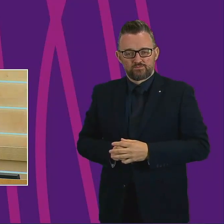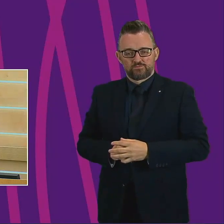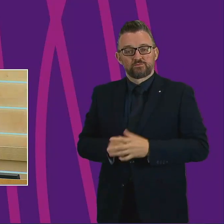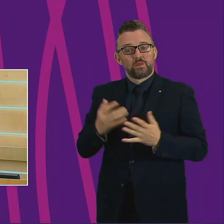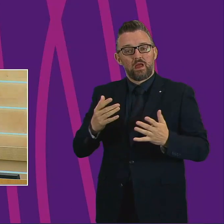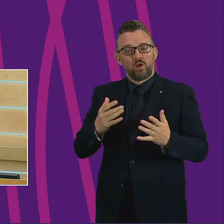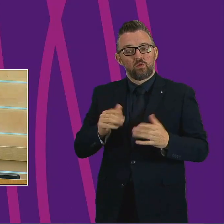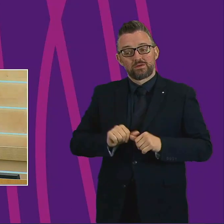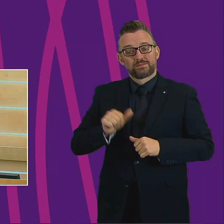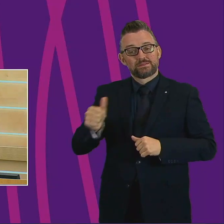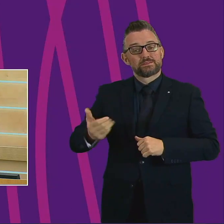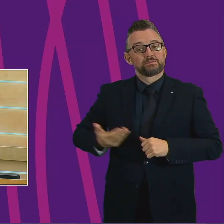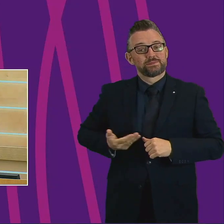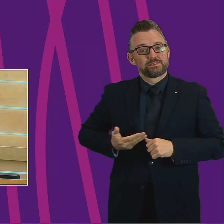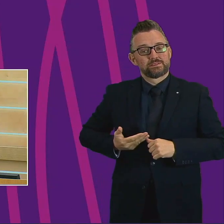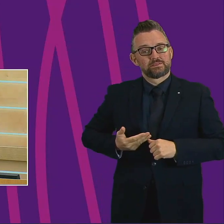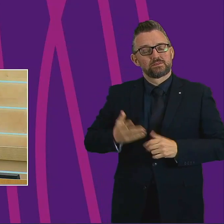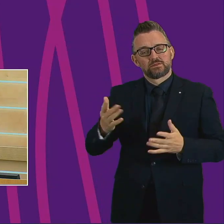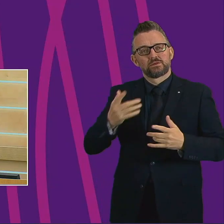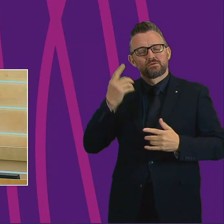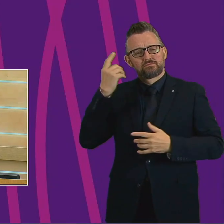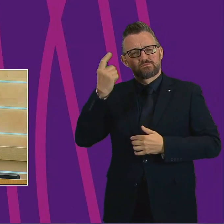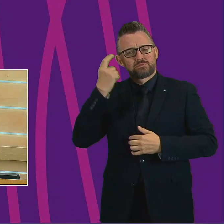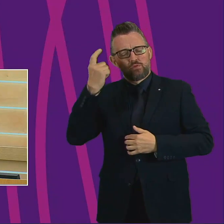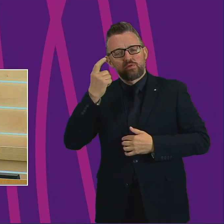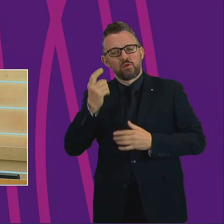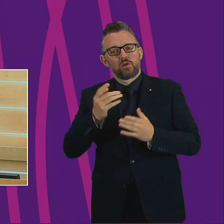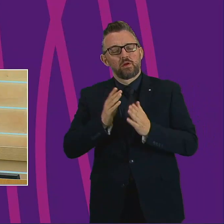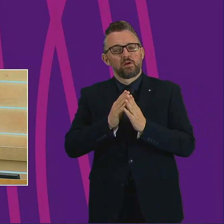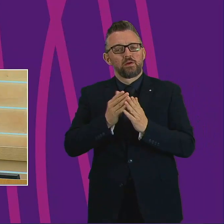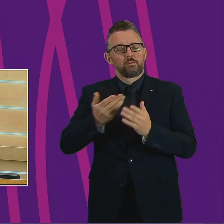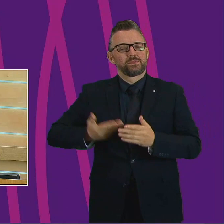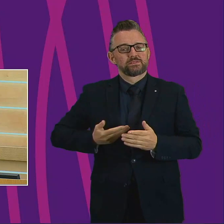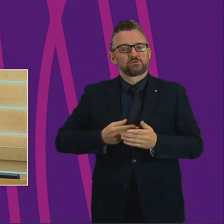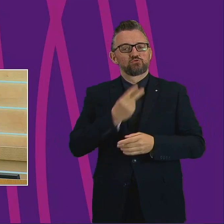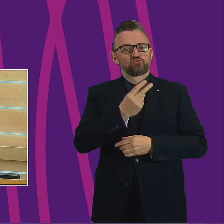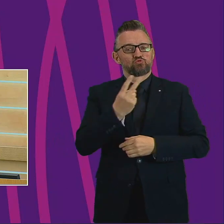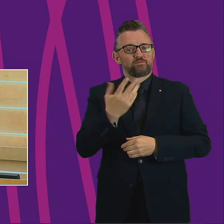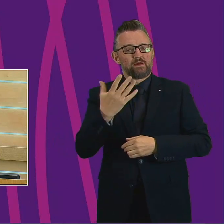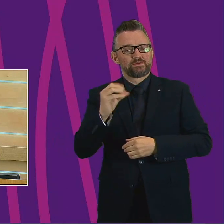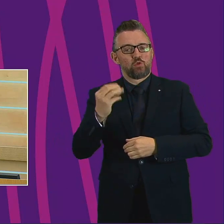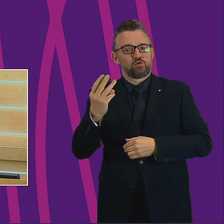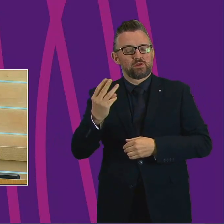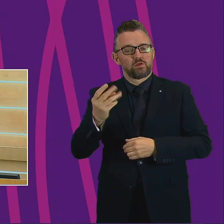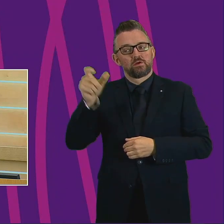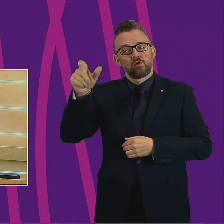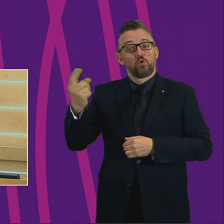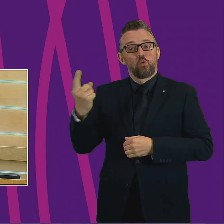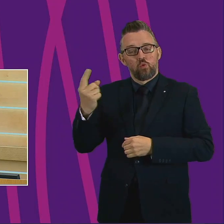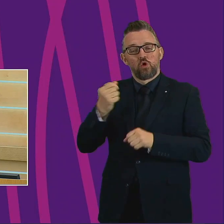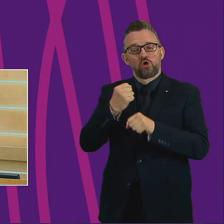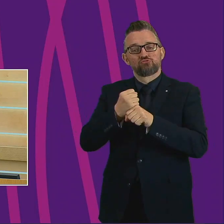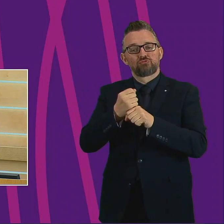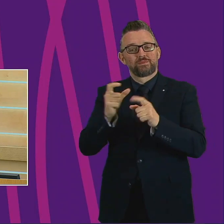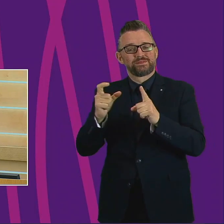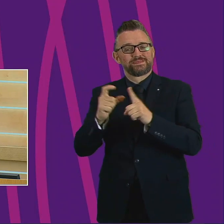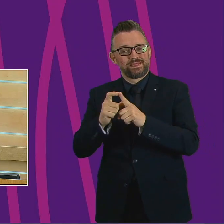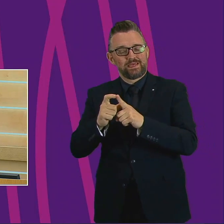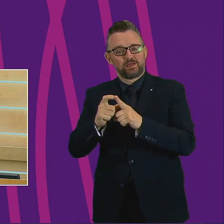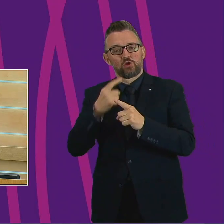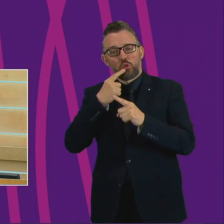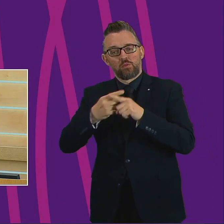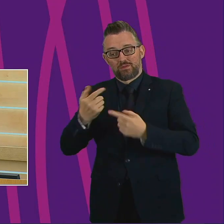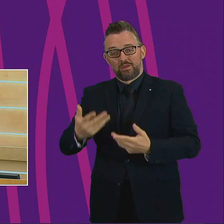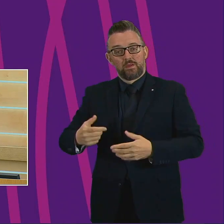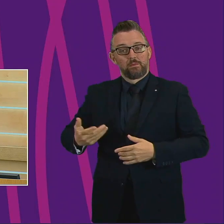We turn now to our next item of business, consideration of Business Motion 22053 in the name of Graham Day on behalf of the Bureau setting out revisions to this week's